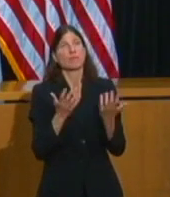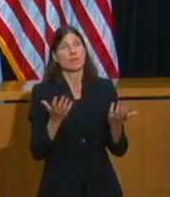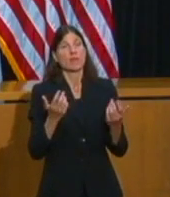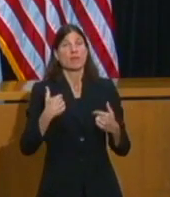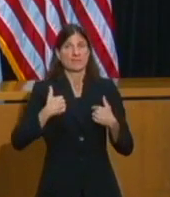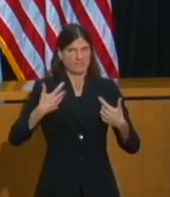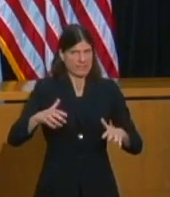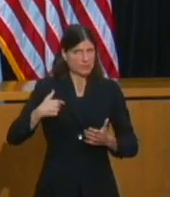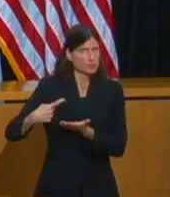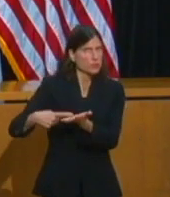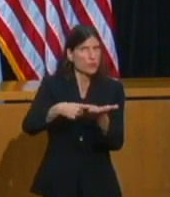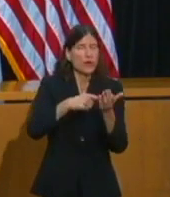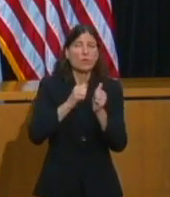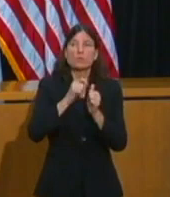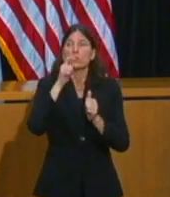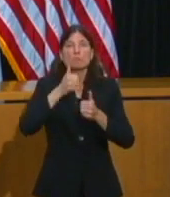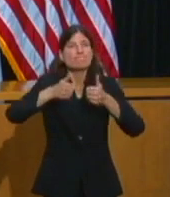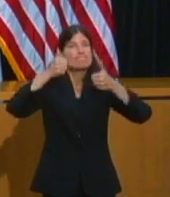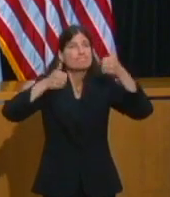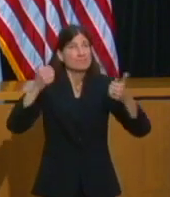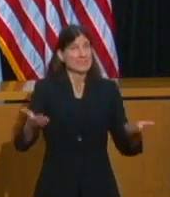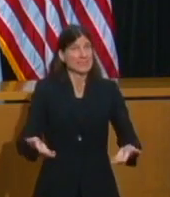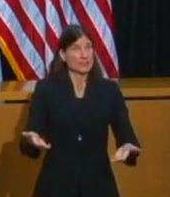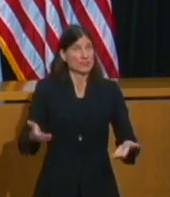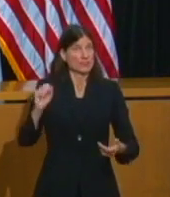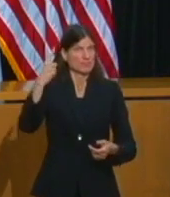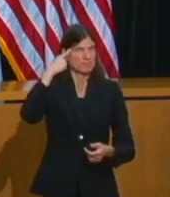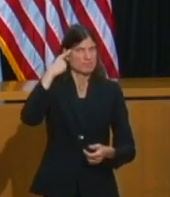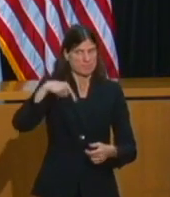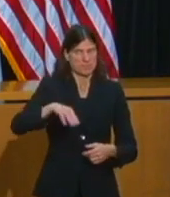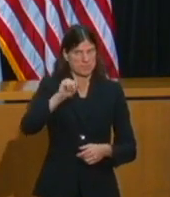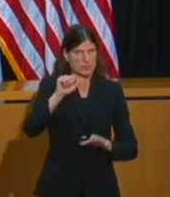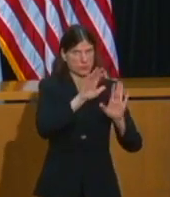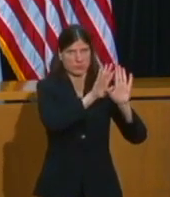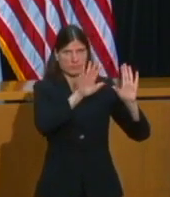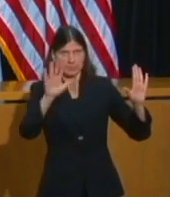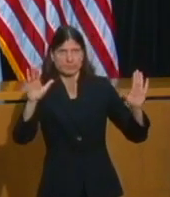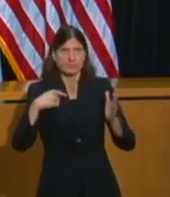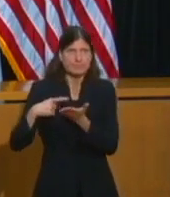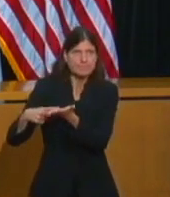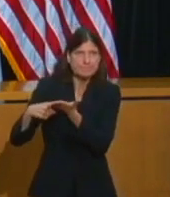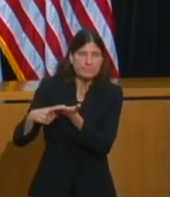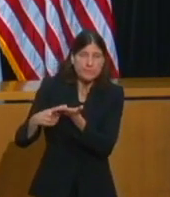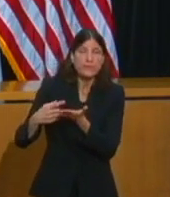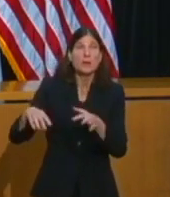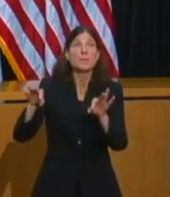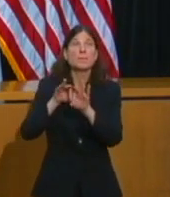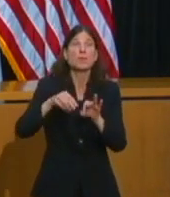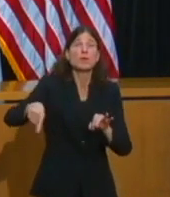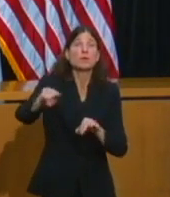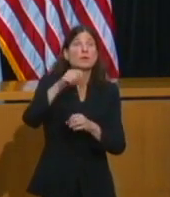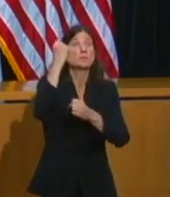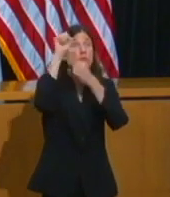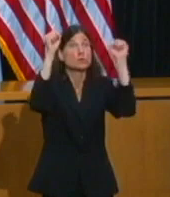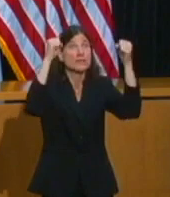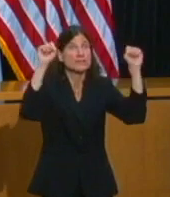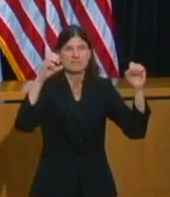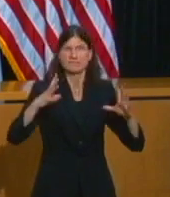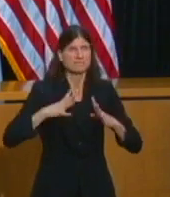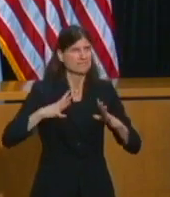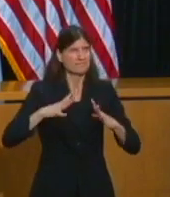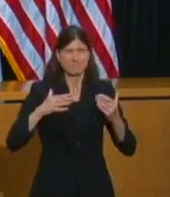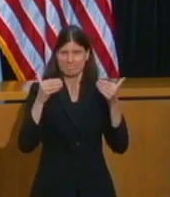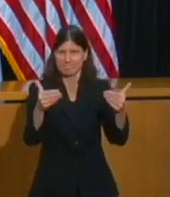and we work very hard to provide them with the support they need to keep people safe during these events. And I